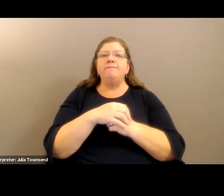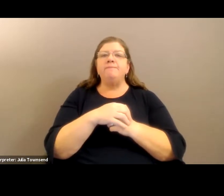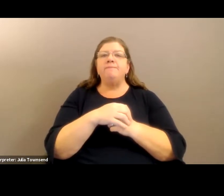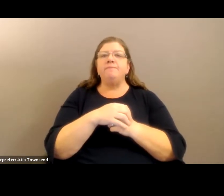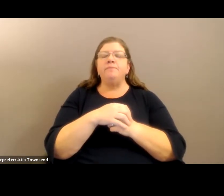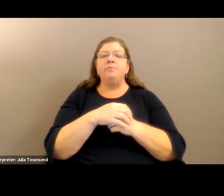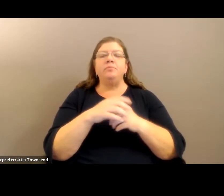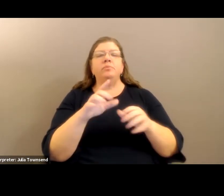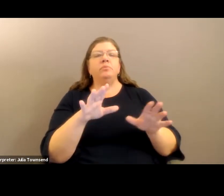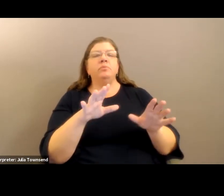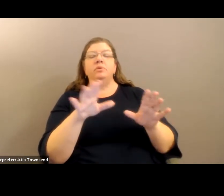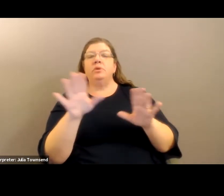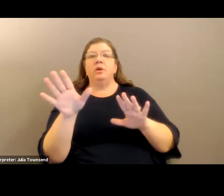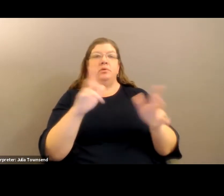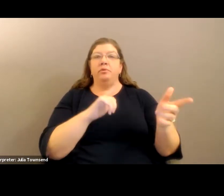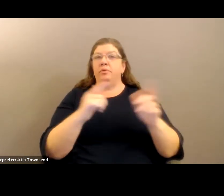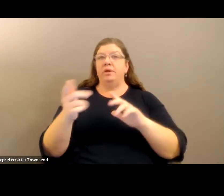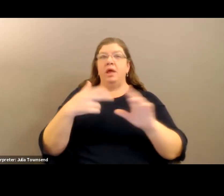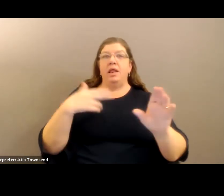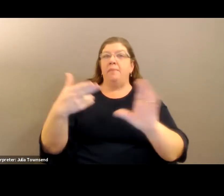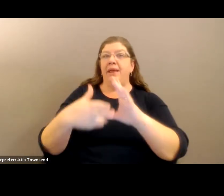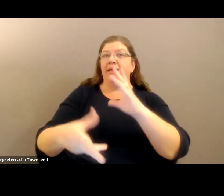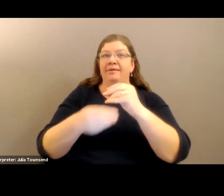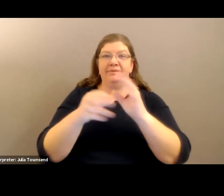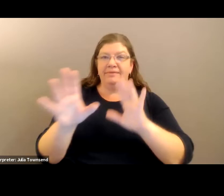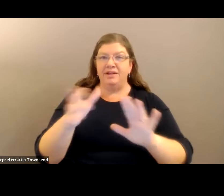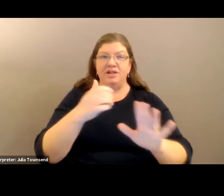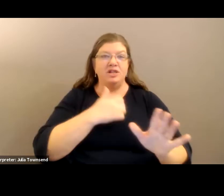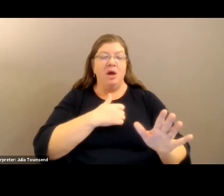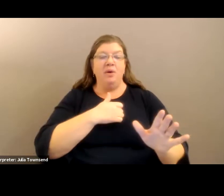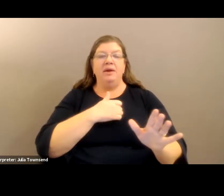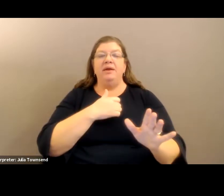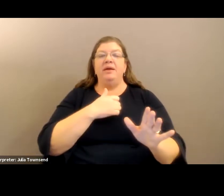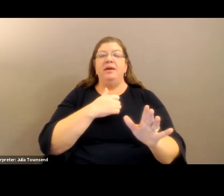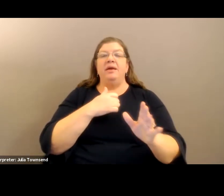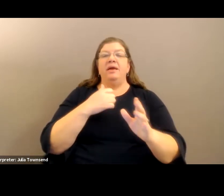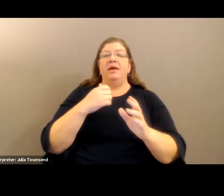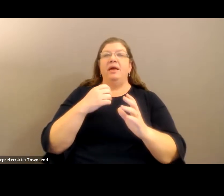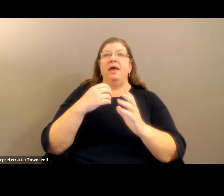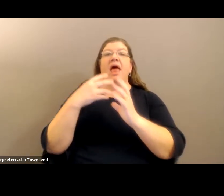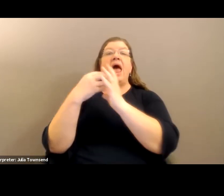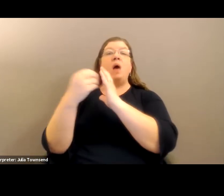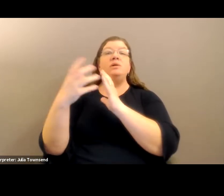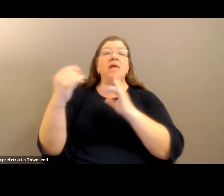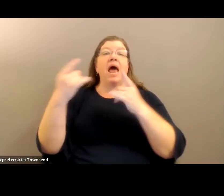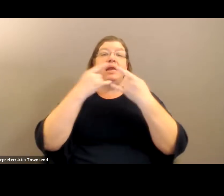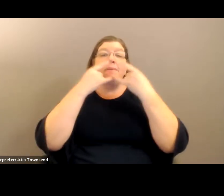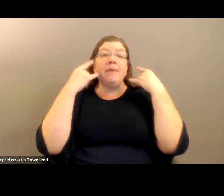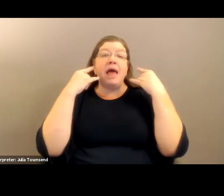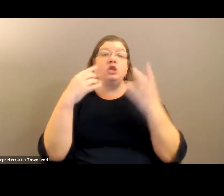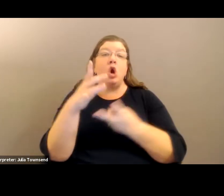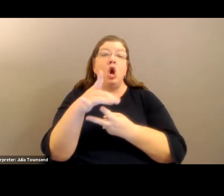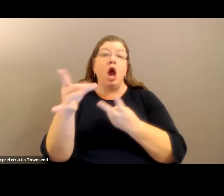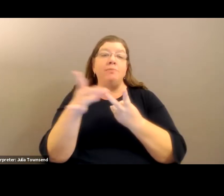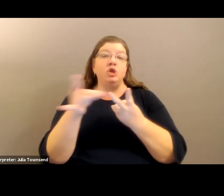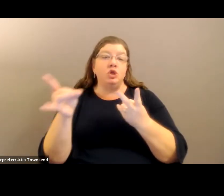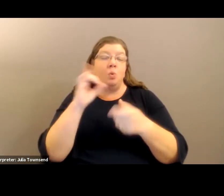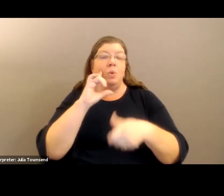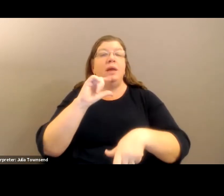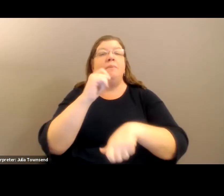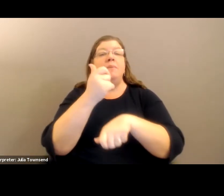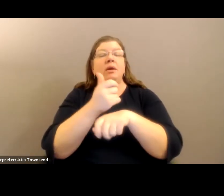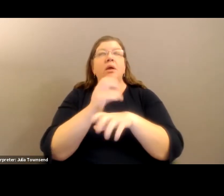We made sorry, I'm going to jump in, Mr. Oh, go ahead. Reyes. Yeah. The outdoor mask making is optional. Yeah. We put it in place for that.